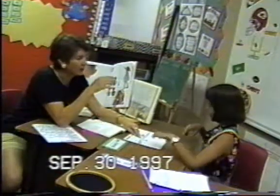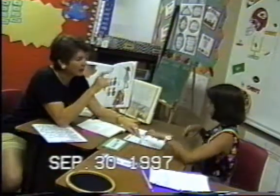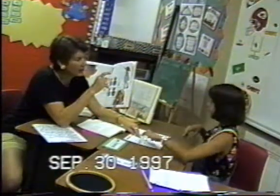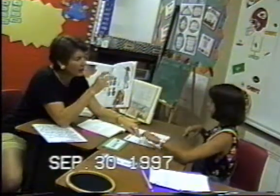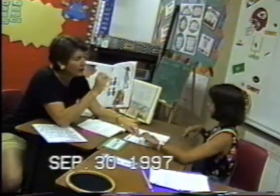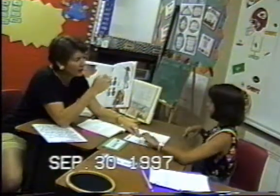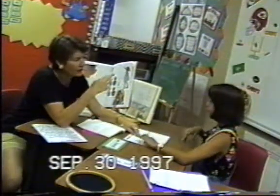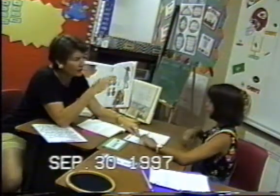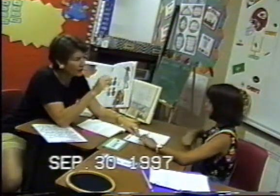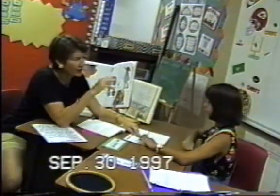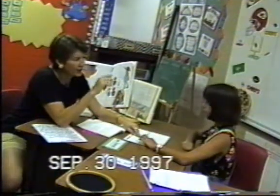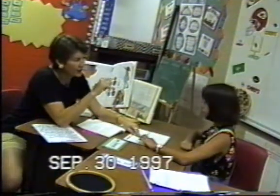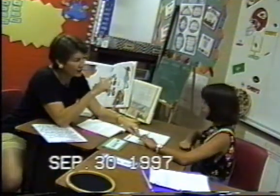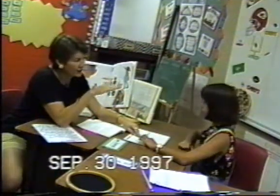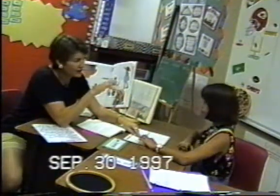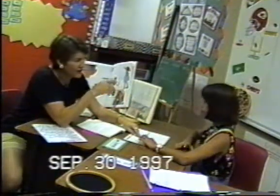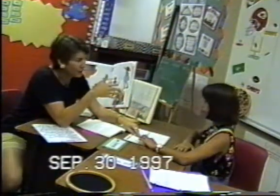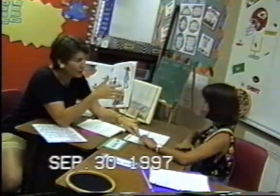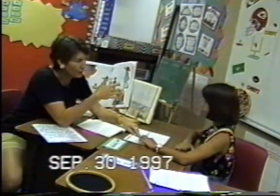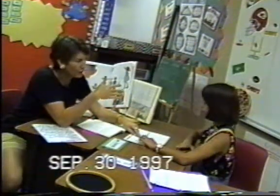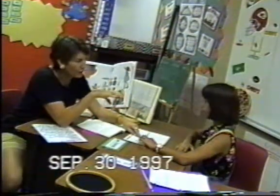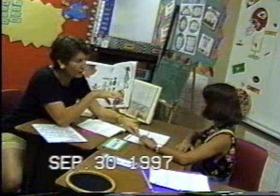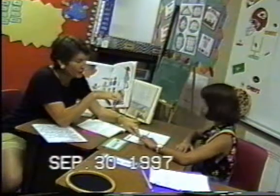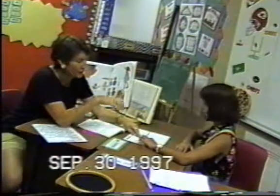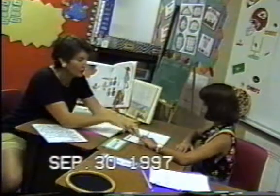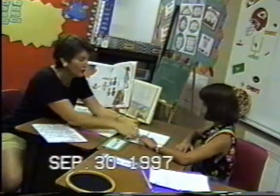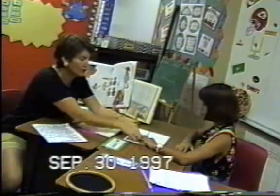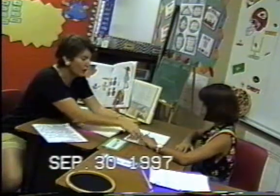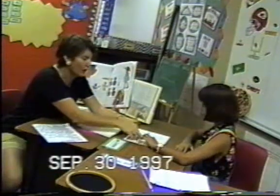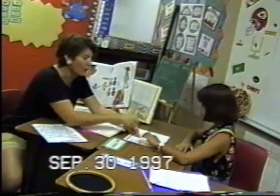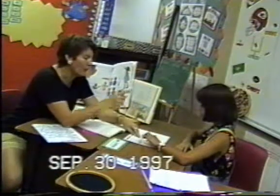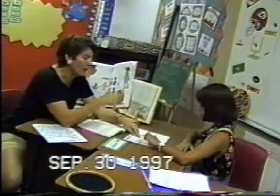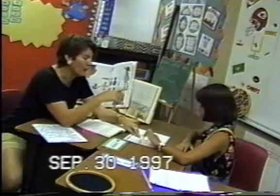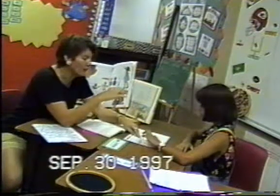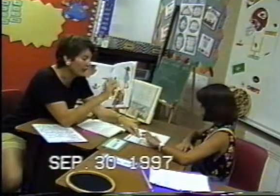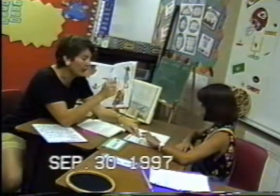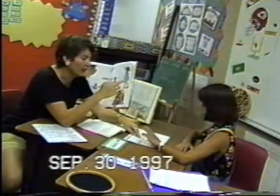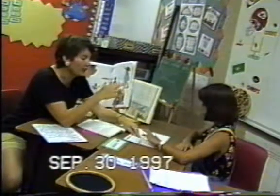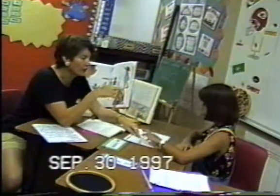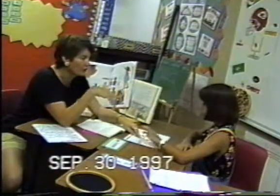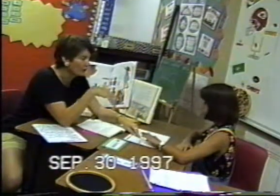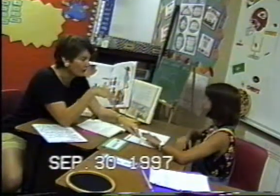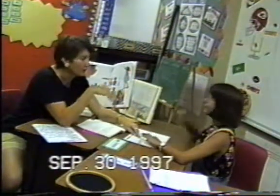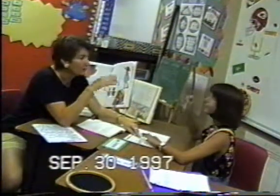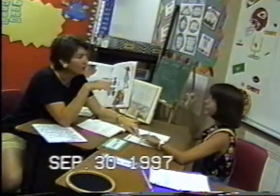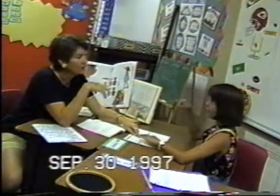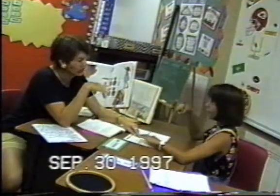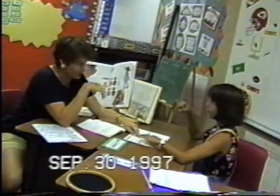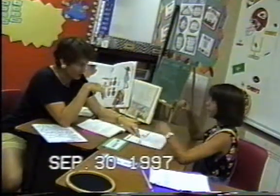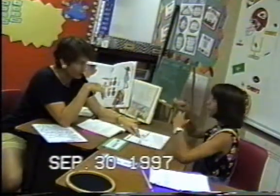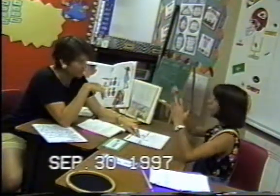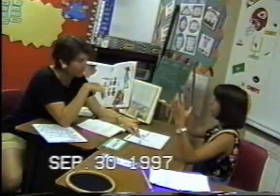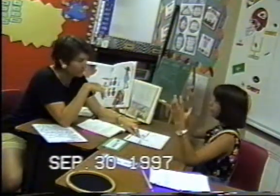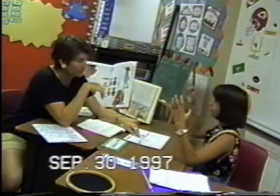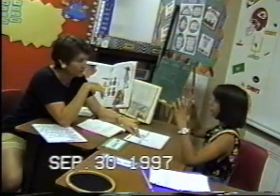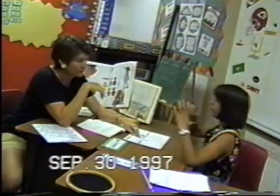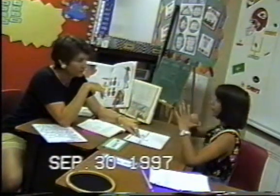the ear canal, does that move? No. Okay, what about the ear? Yes,